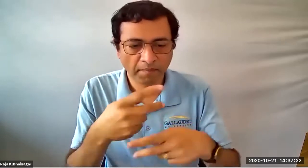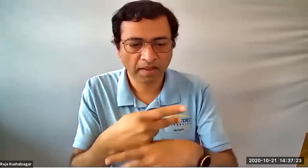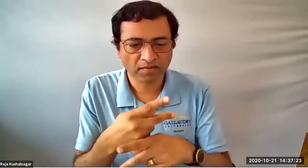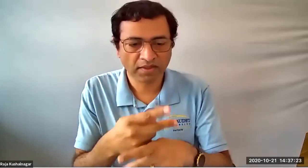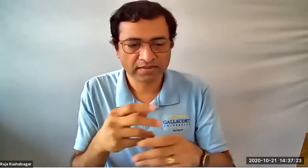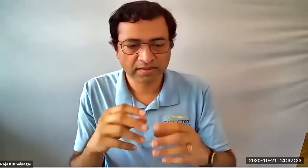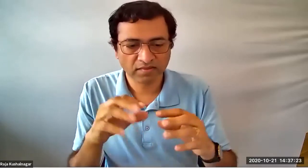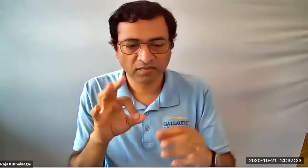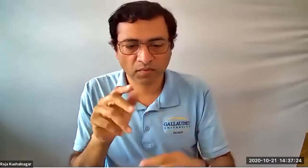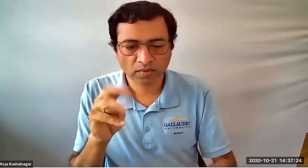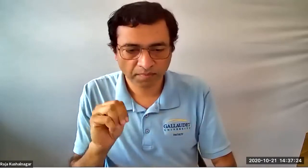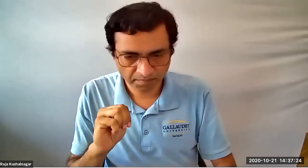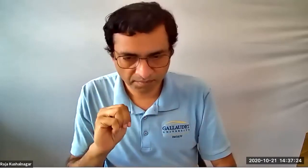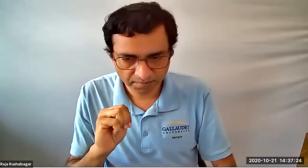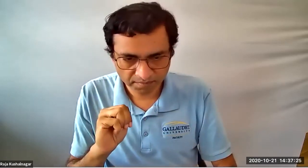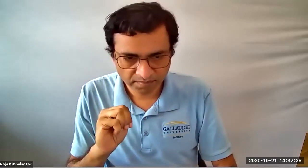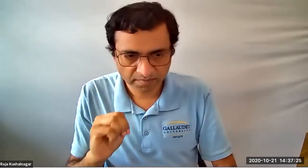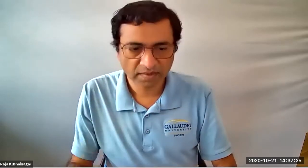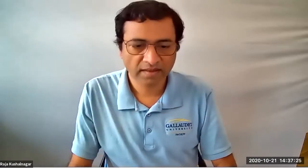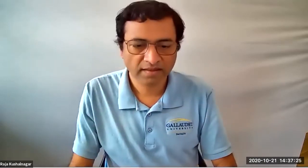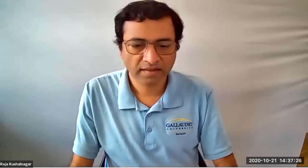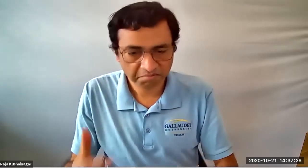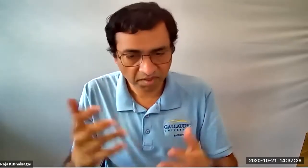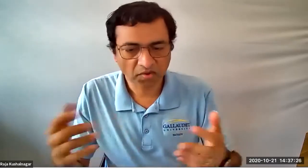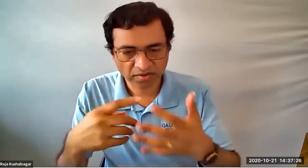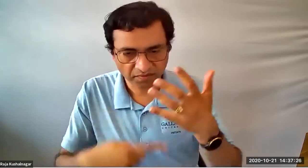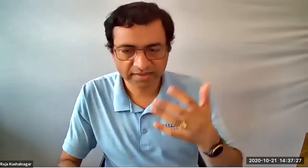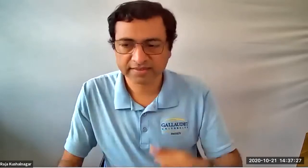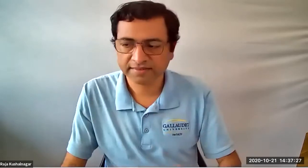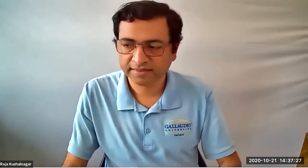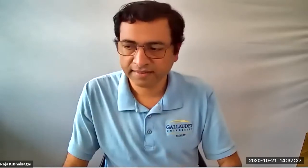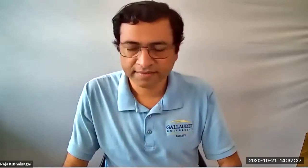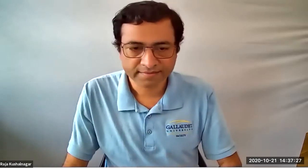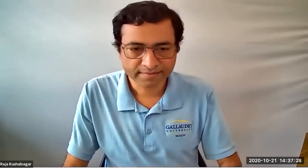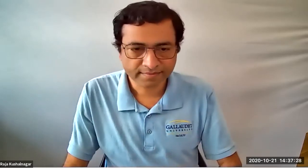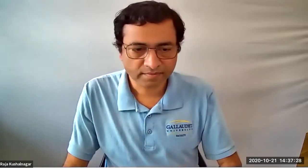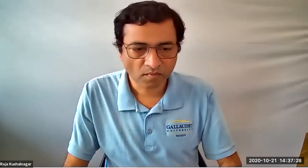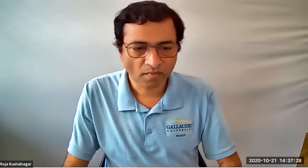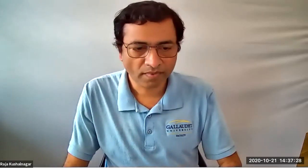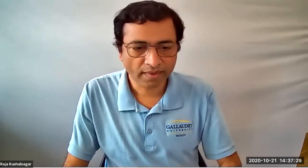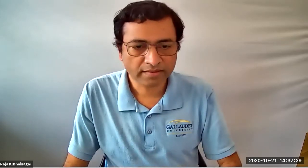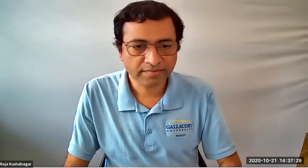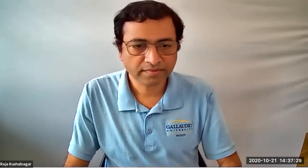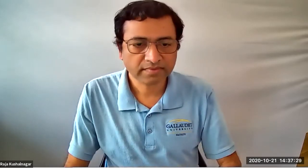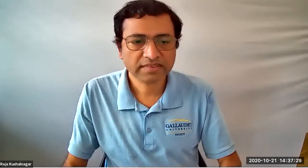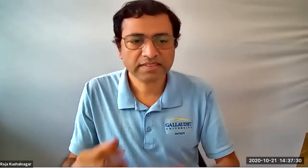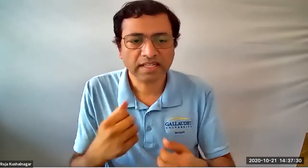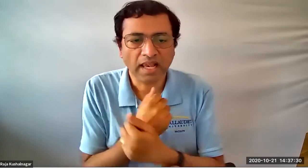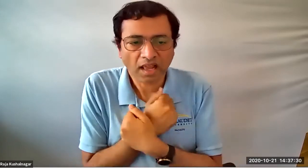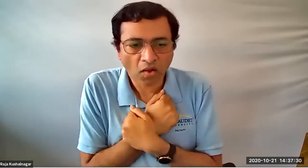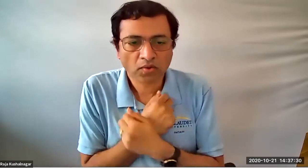She also works at the Mobile Manufacturers Forum and is the chair of the board of directors of the World Institute on Disability.